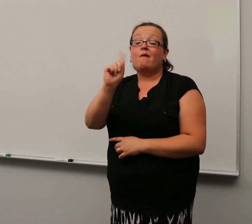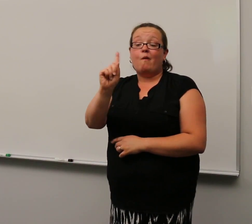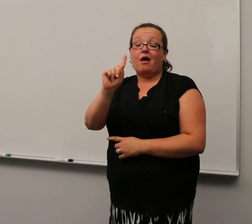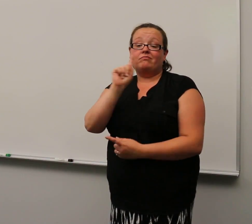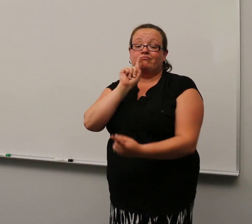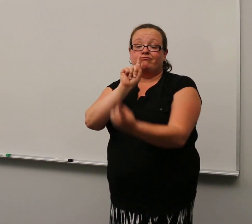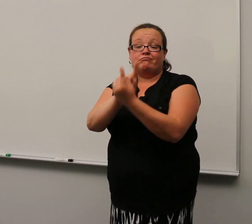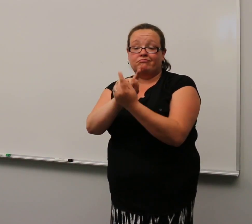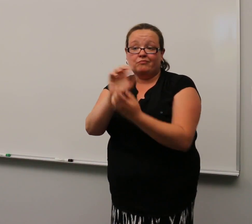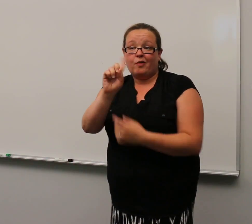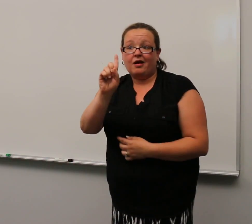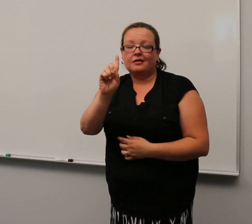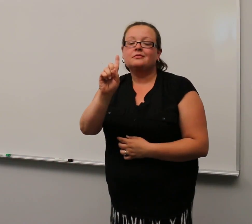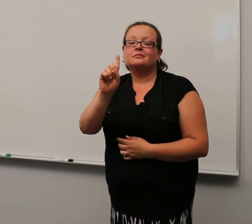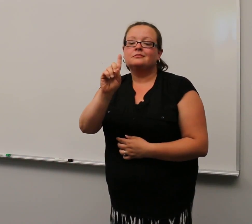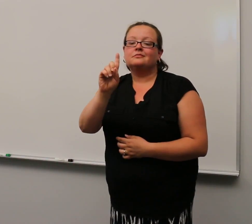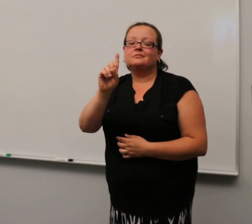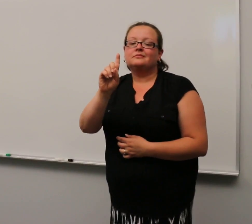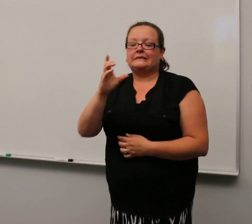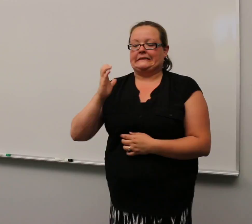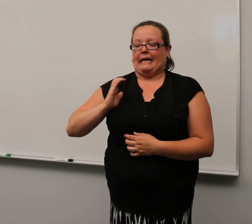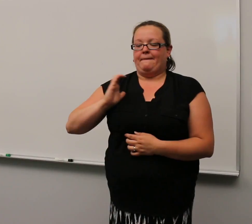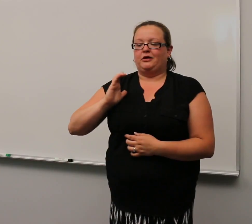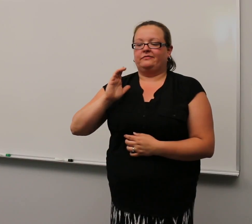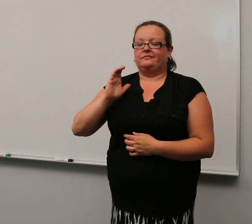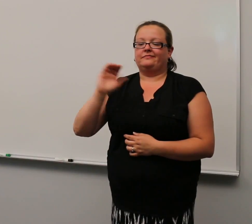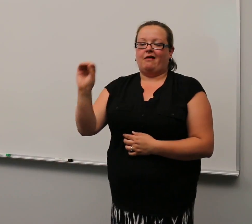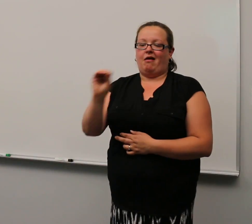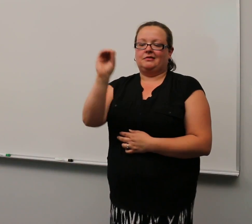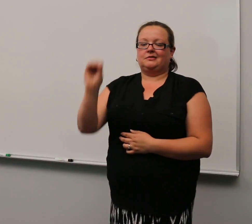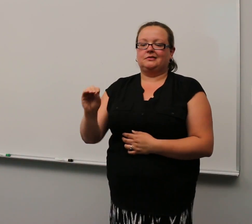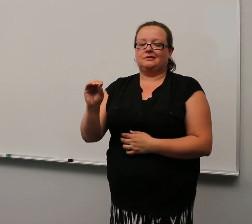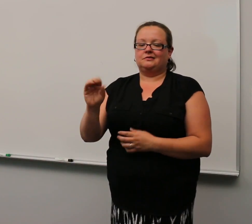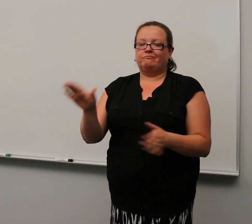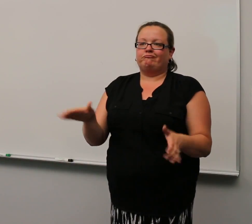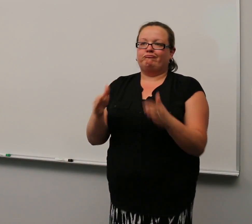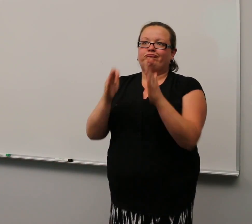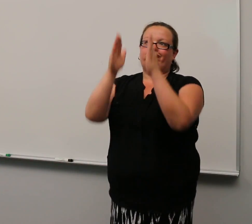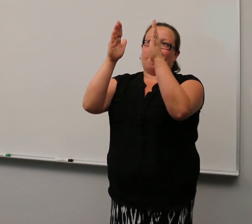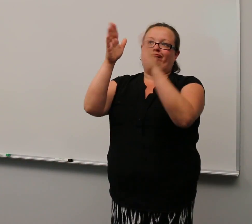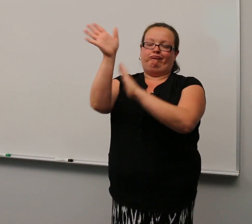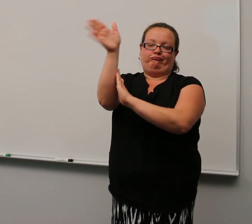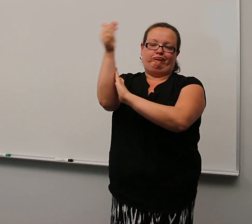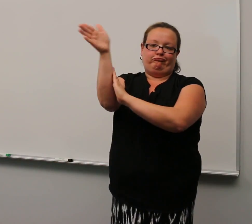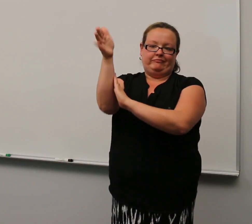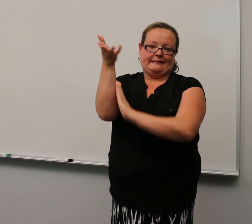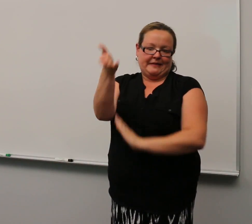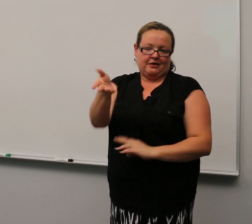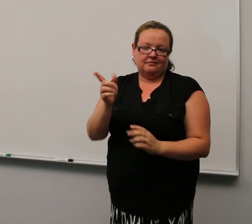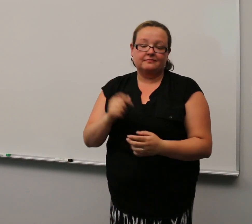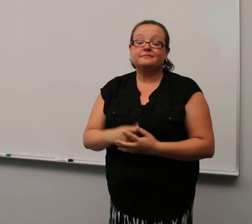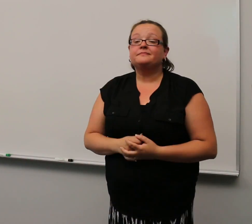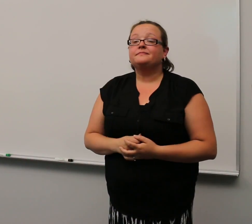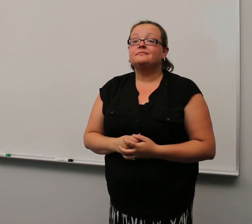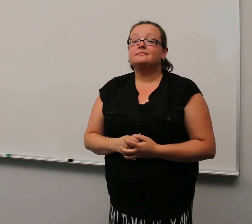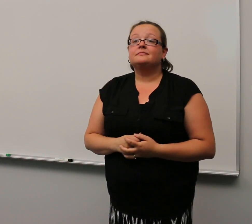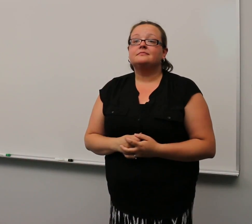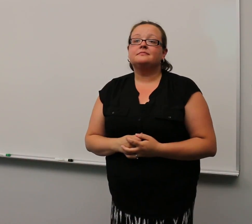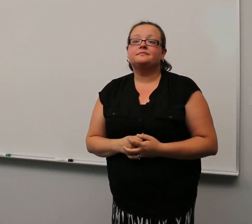legislatures in the capital of the province or territory. Finally, at the municipal level, our elected representatives are normally